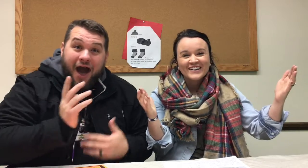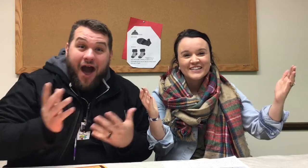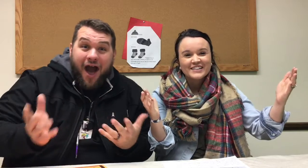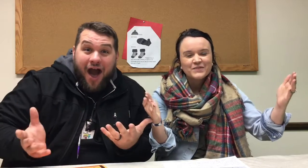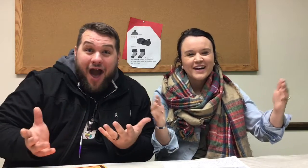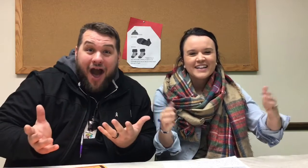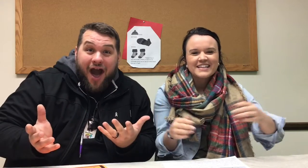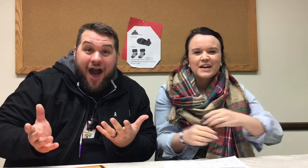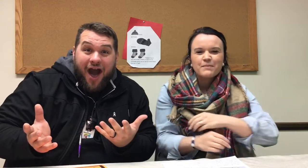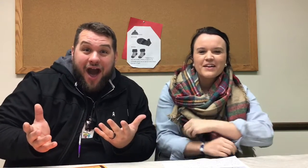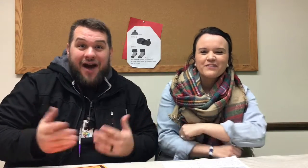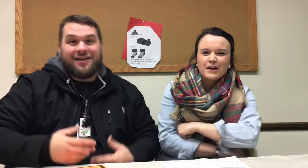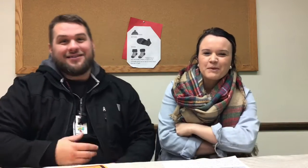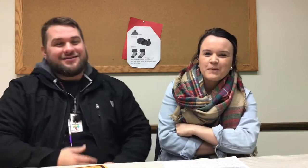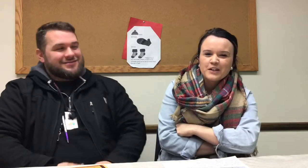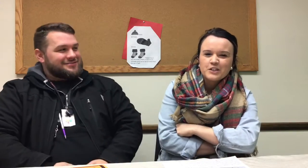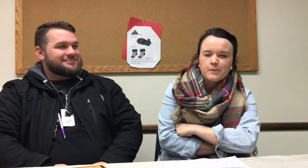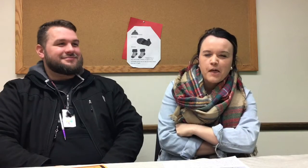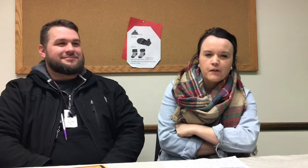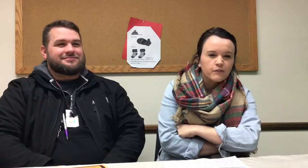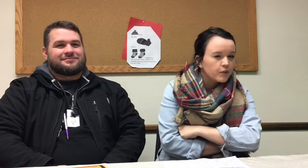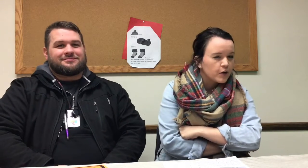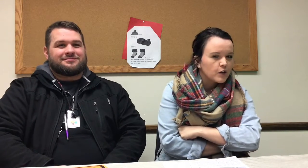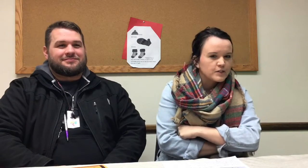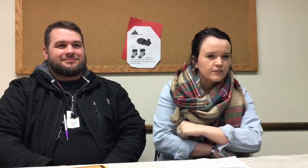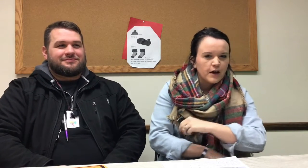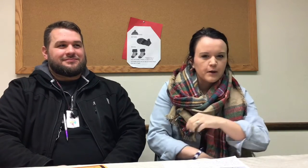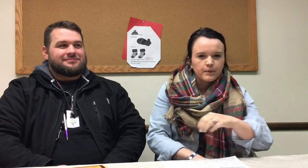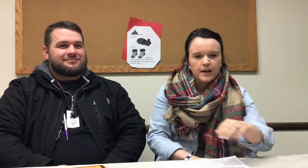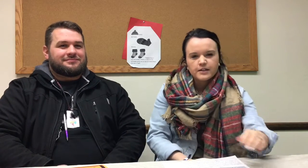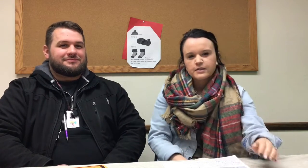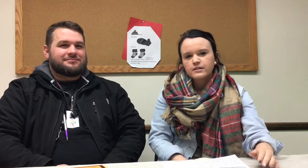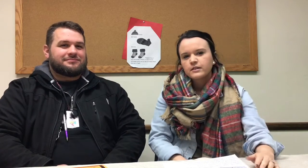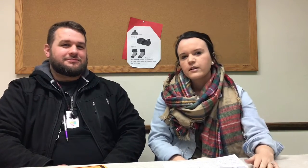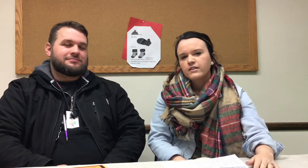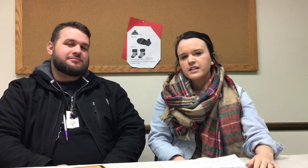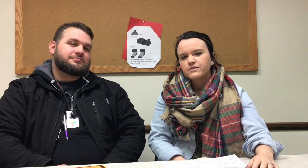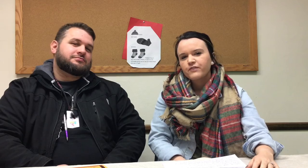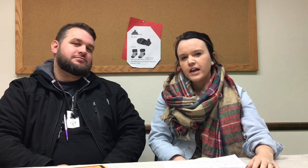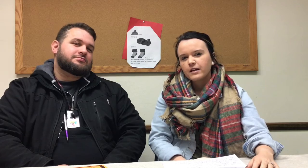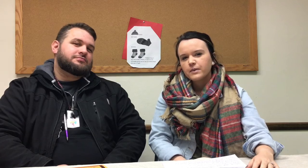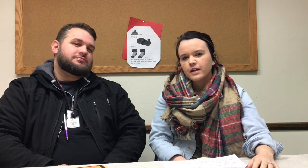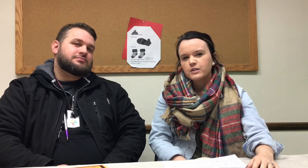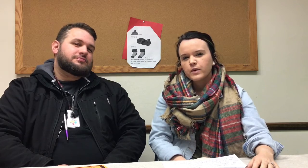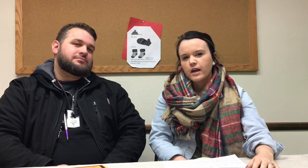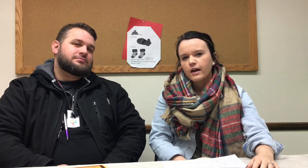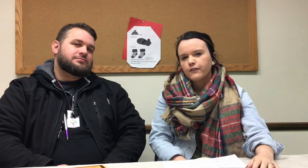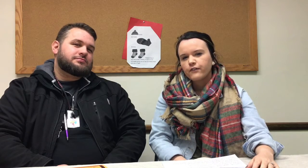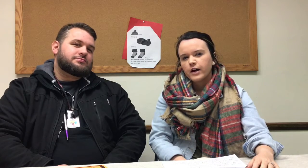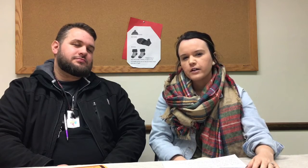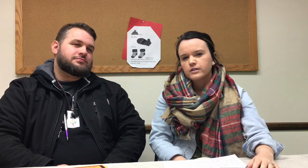flannels! And we're going to take a big family picture by the cozy fireplace. That's fake because we can't have fire in